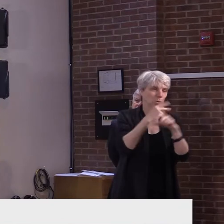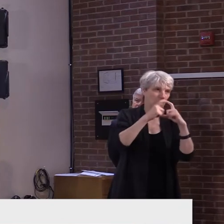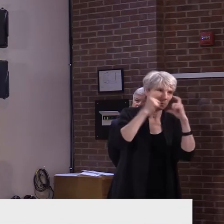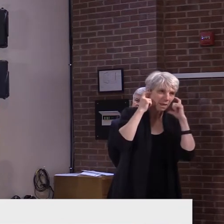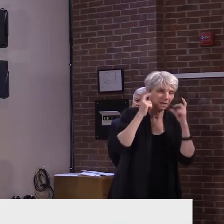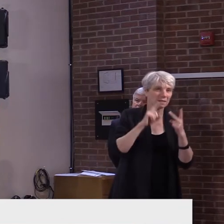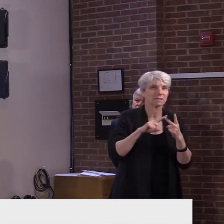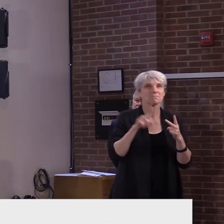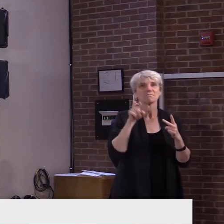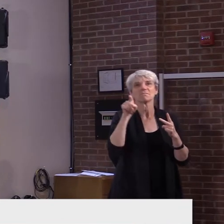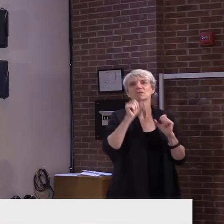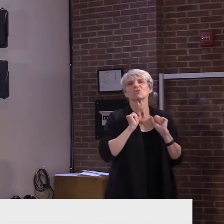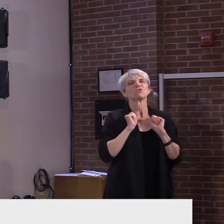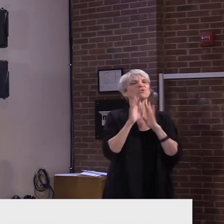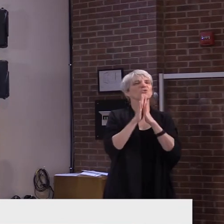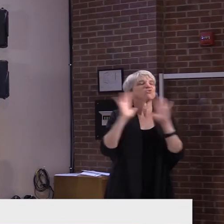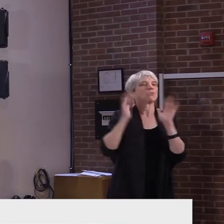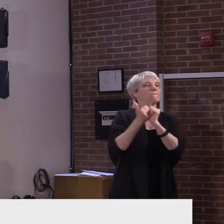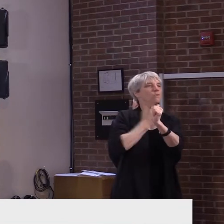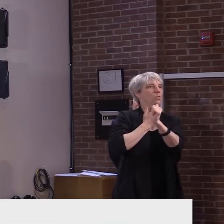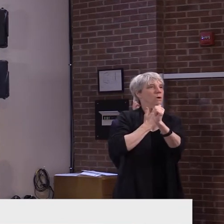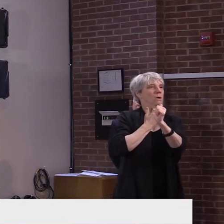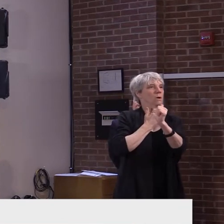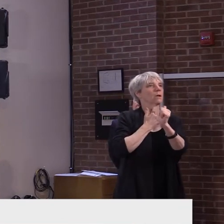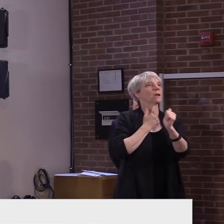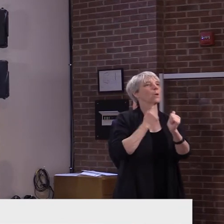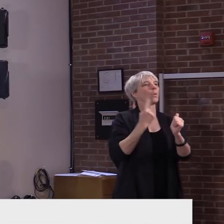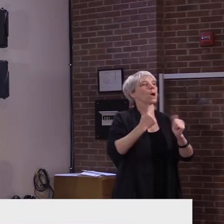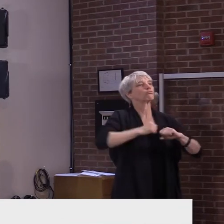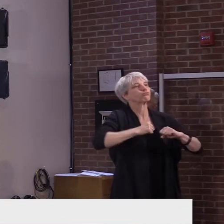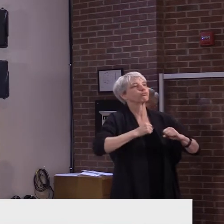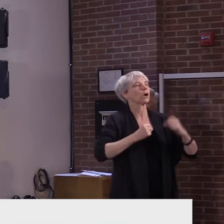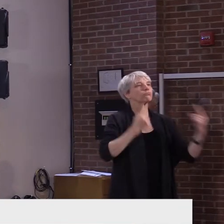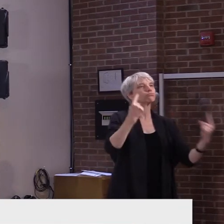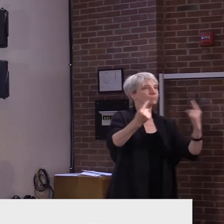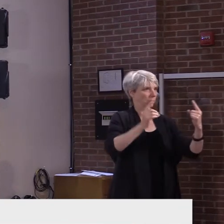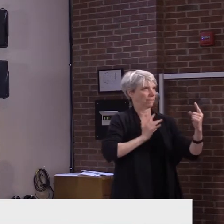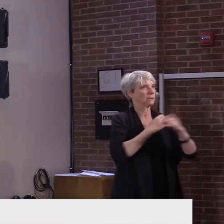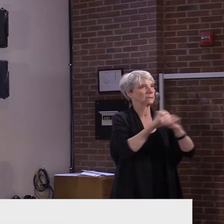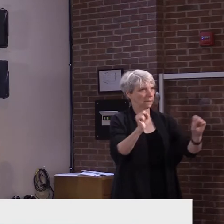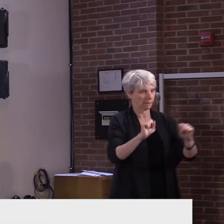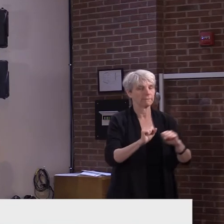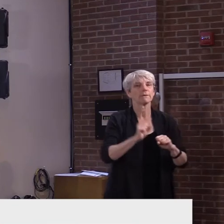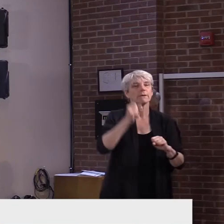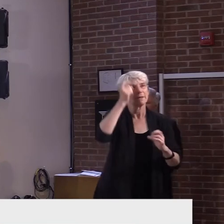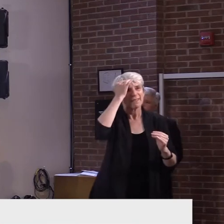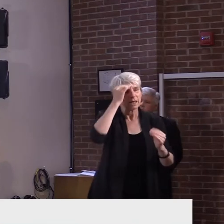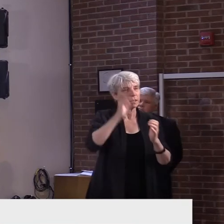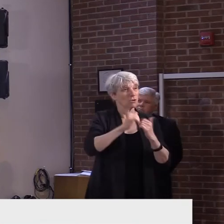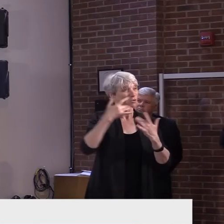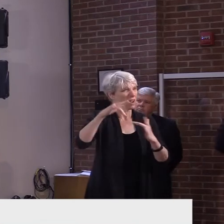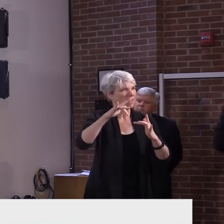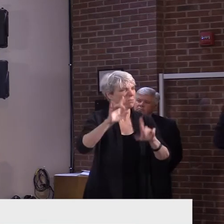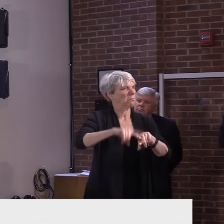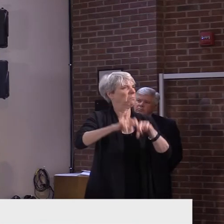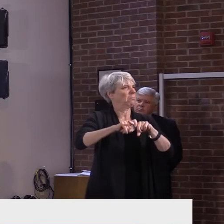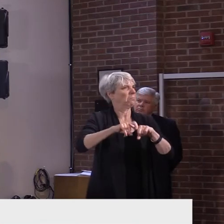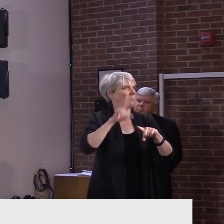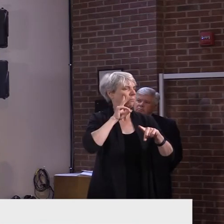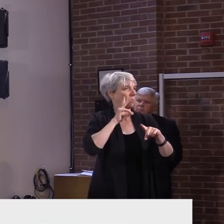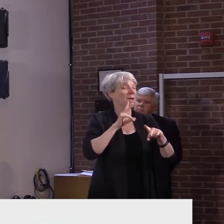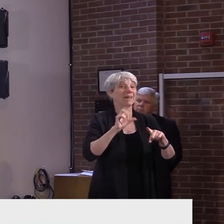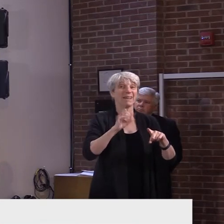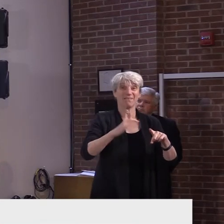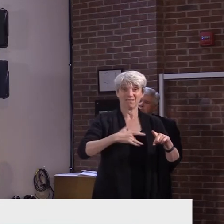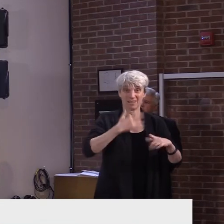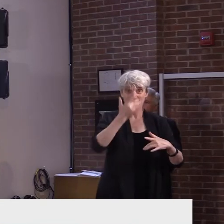gatherings might be safe, keeping physical distances when needed, considering travel plans. And if you're sick,